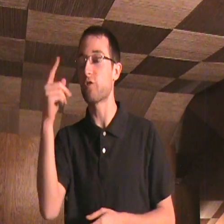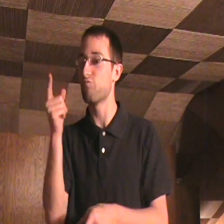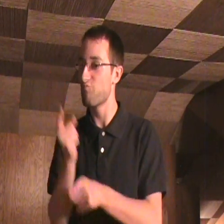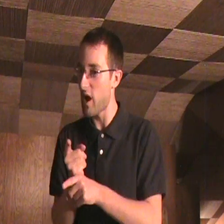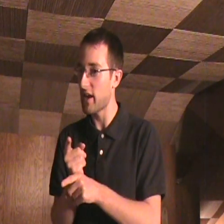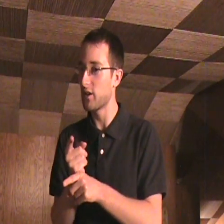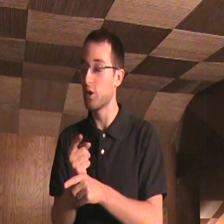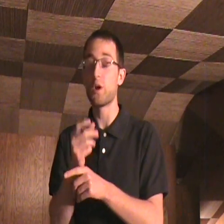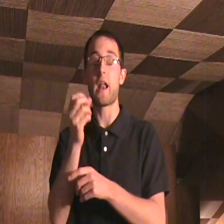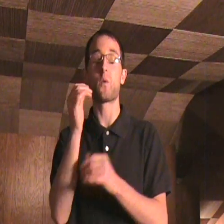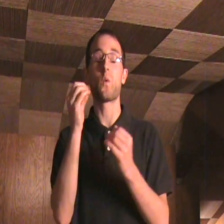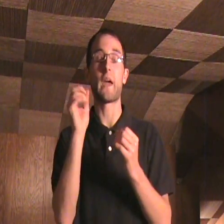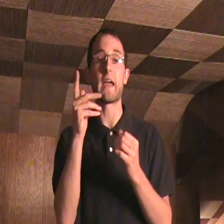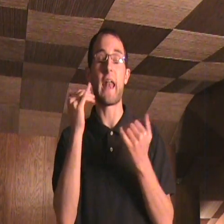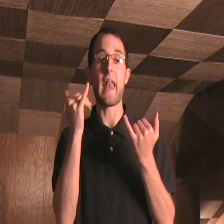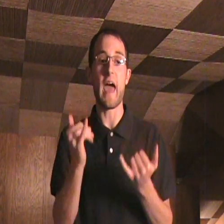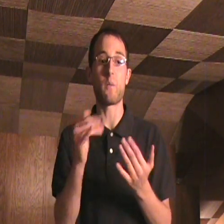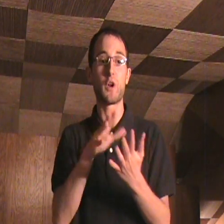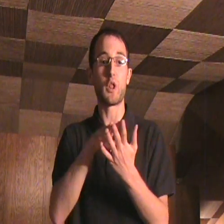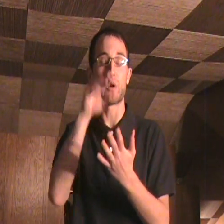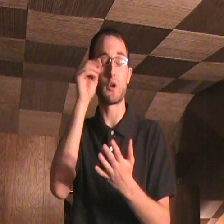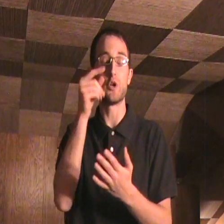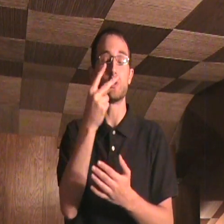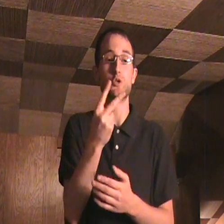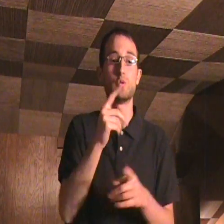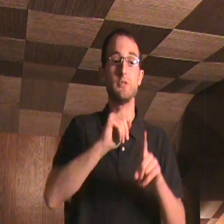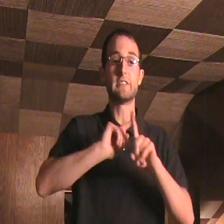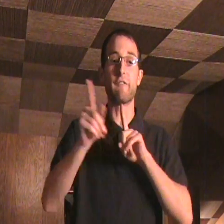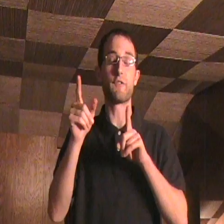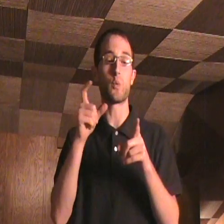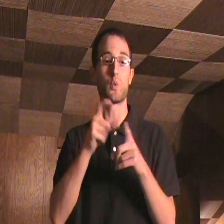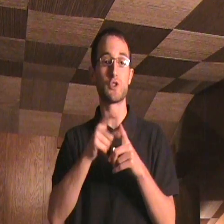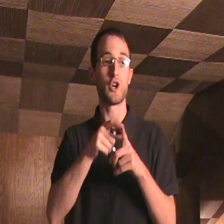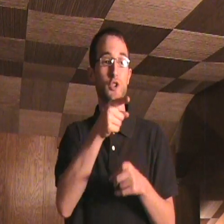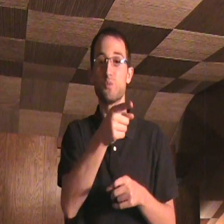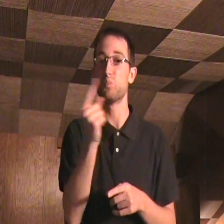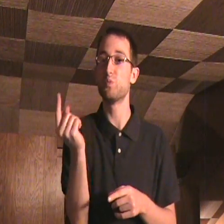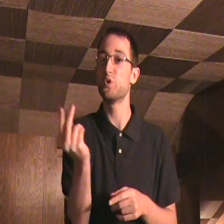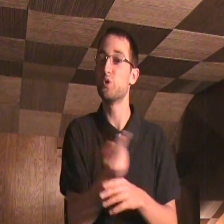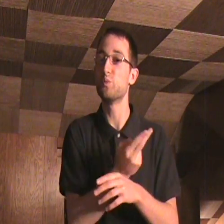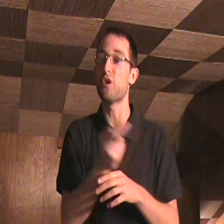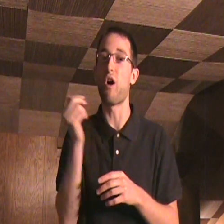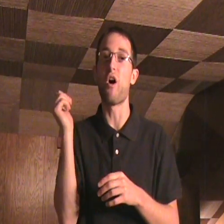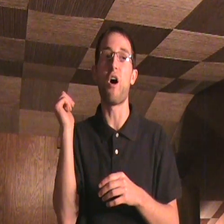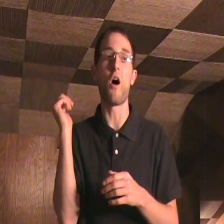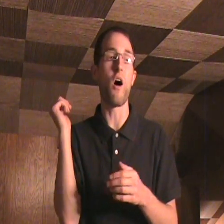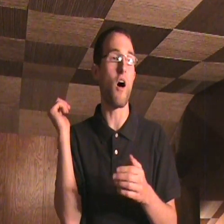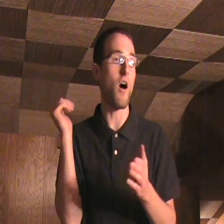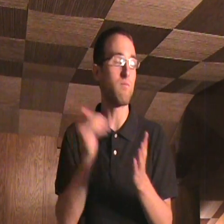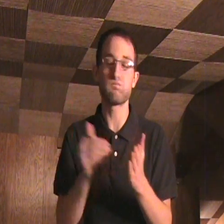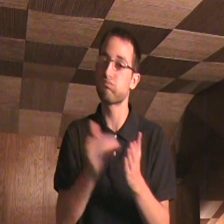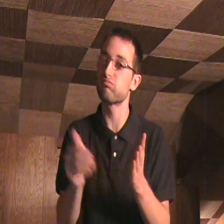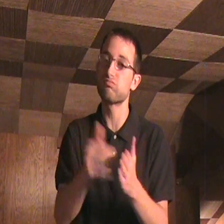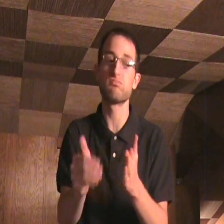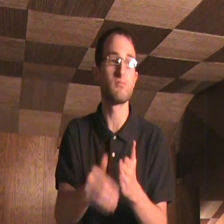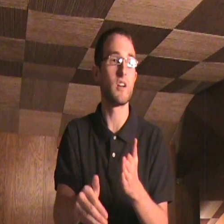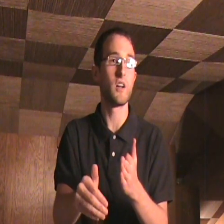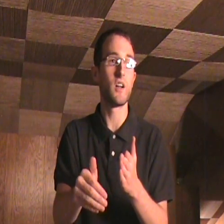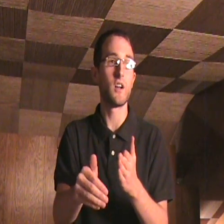two different kind of words that you use all the time in your writing. And you already use these words. You just